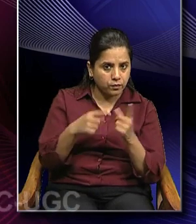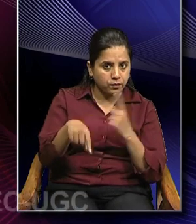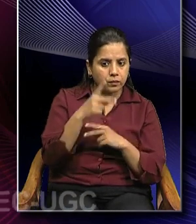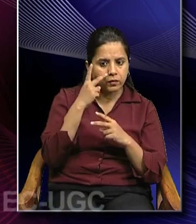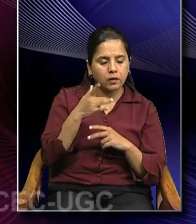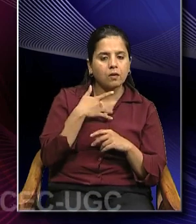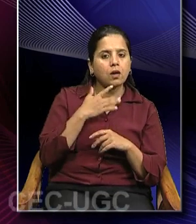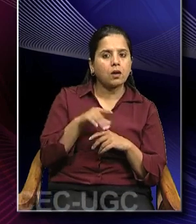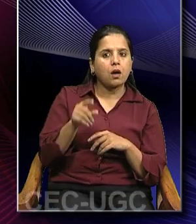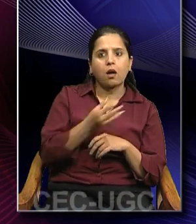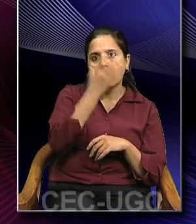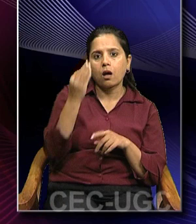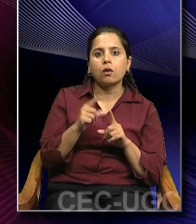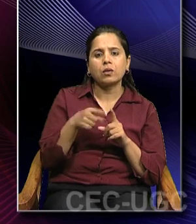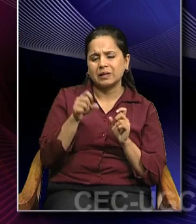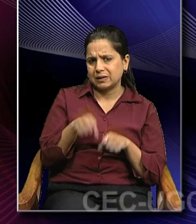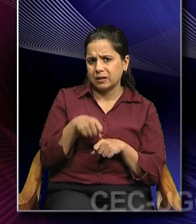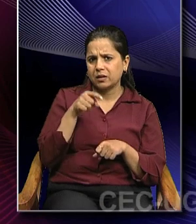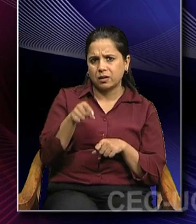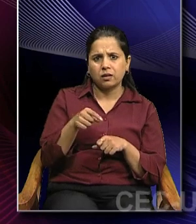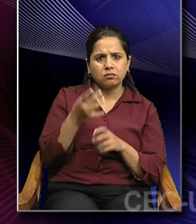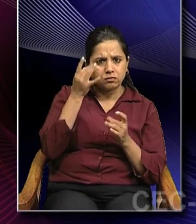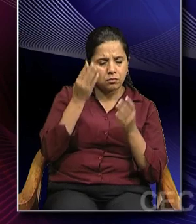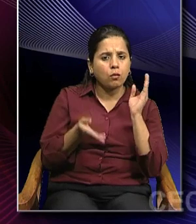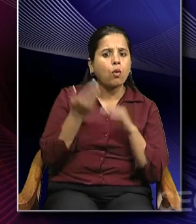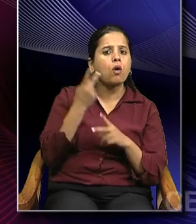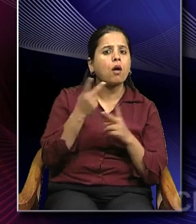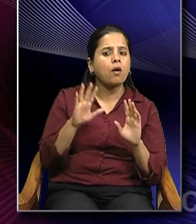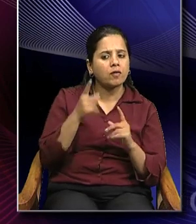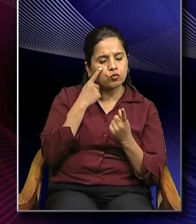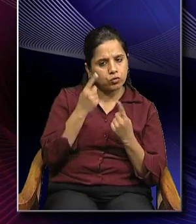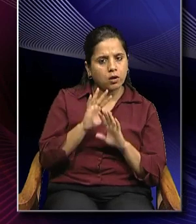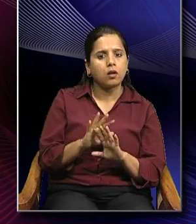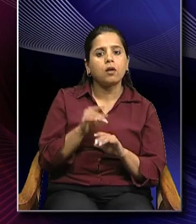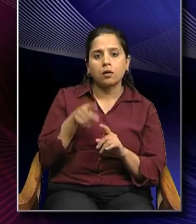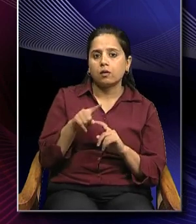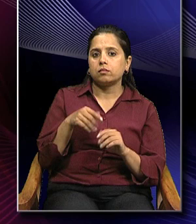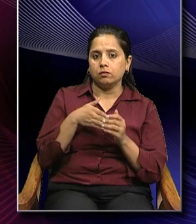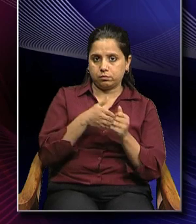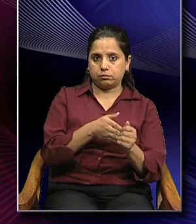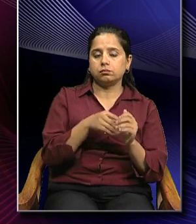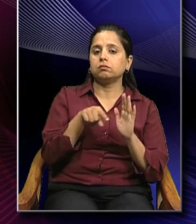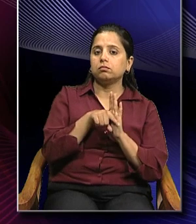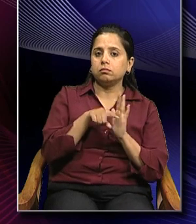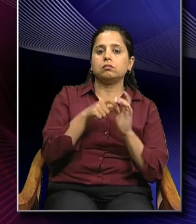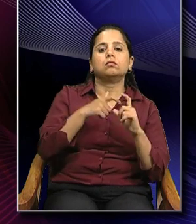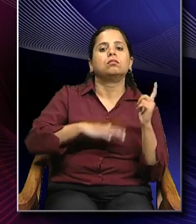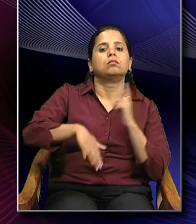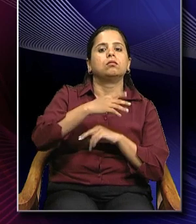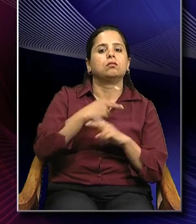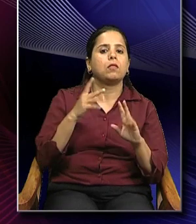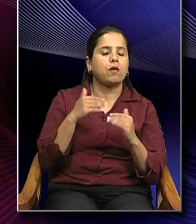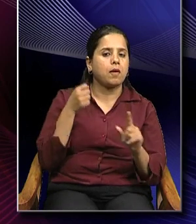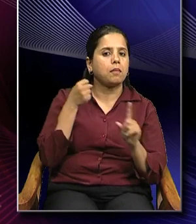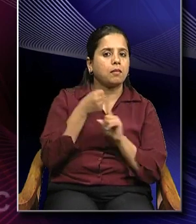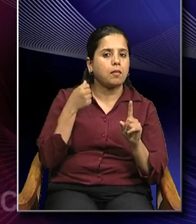seen the light of the day, of course that is very aggressive, it is unchecked, and it is leading to negative environmental impact